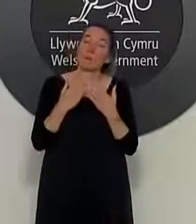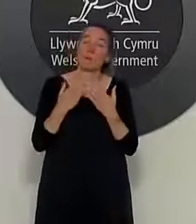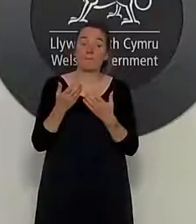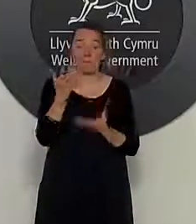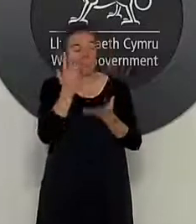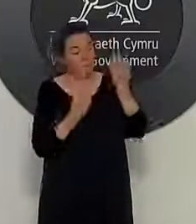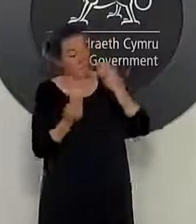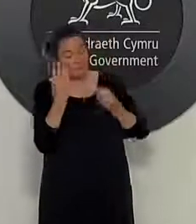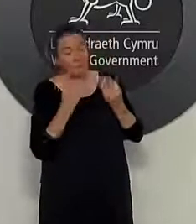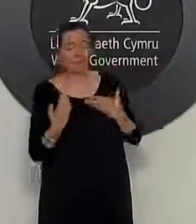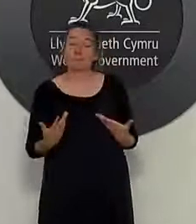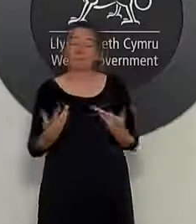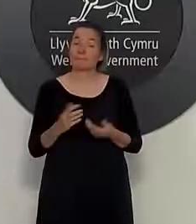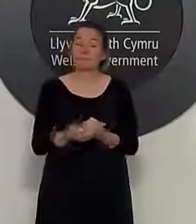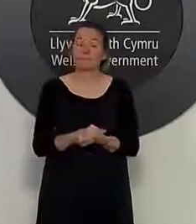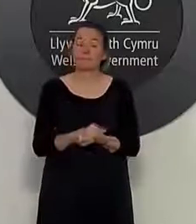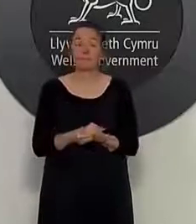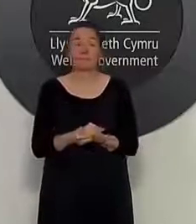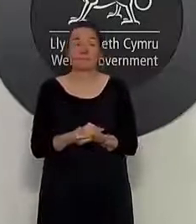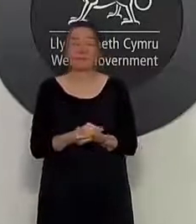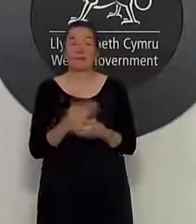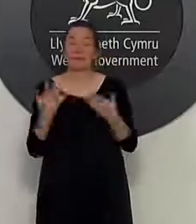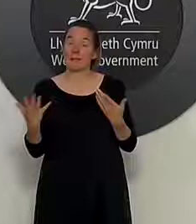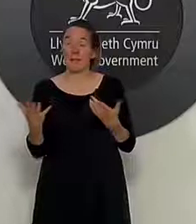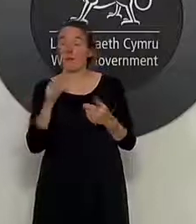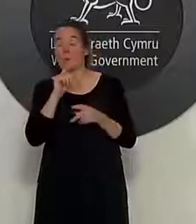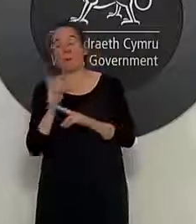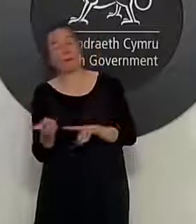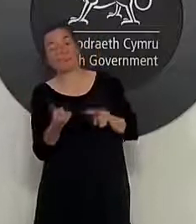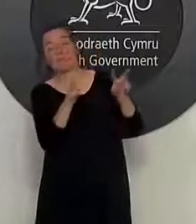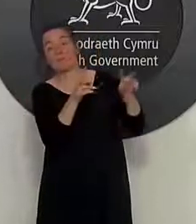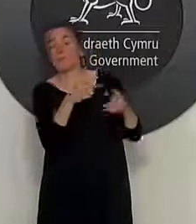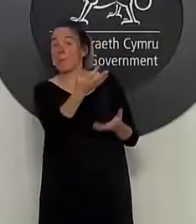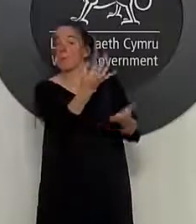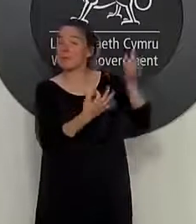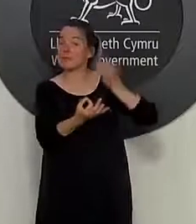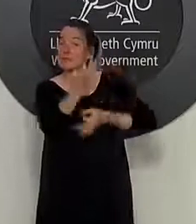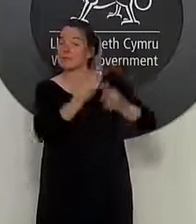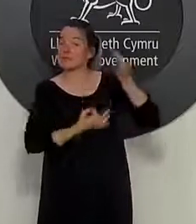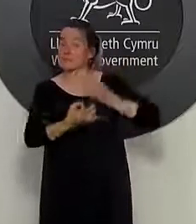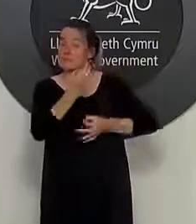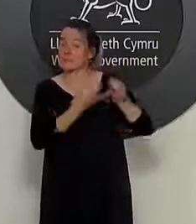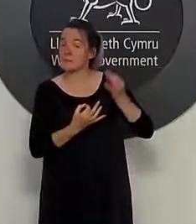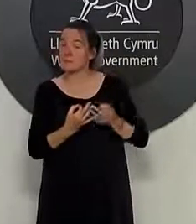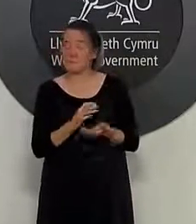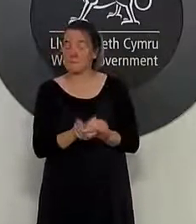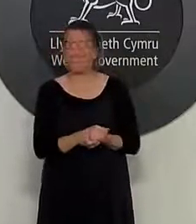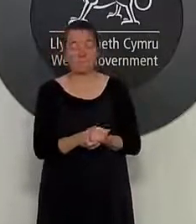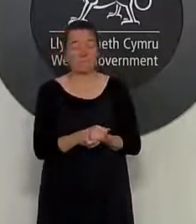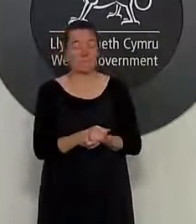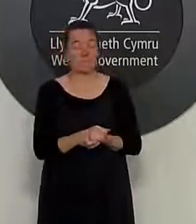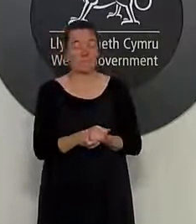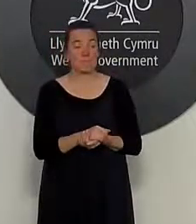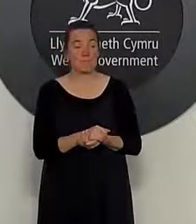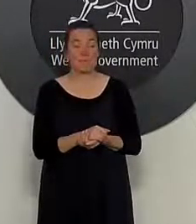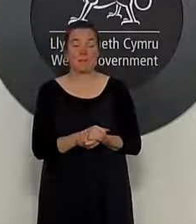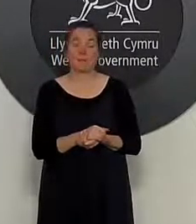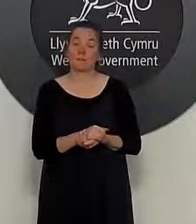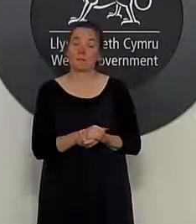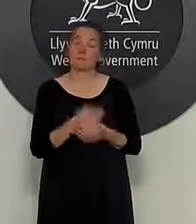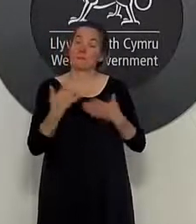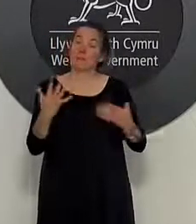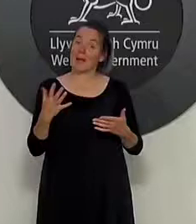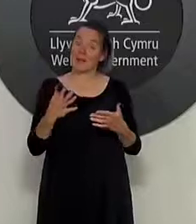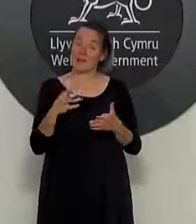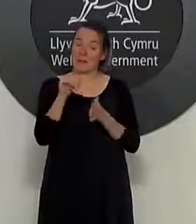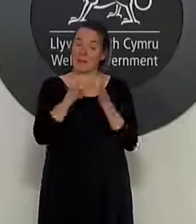Heddi, we'll now turn as ever to take questions from journalists and over today, to